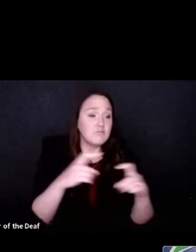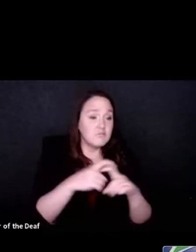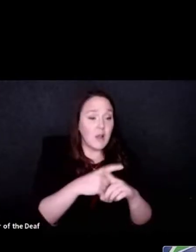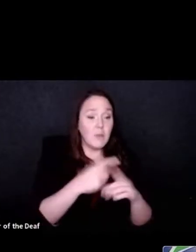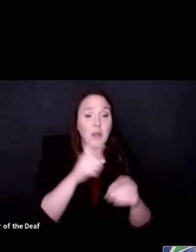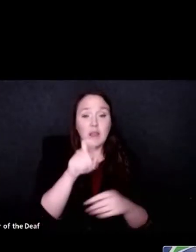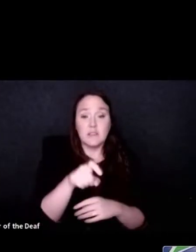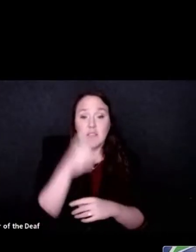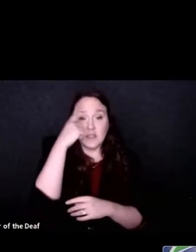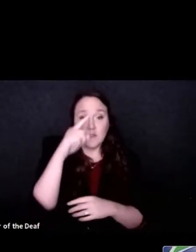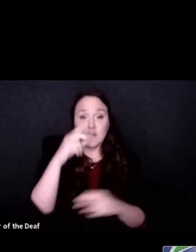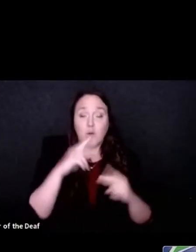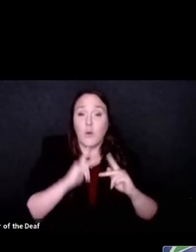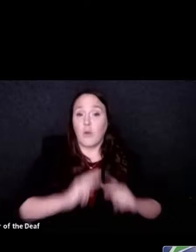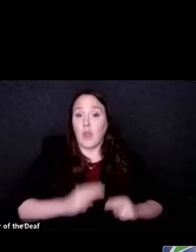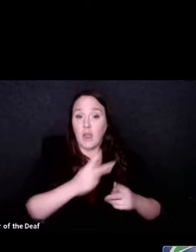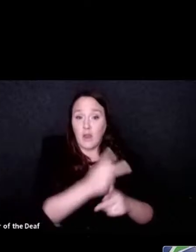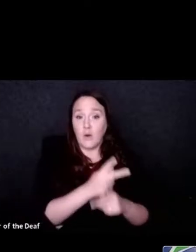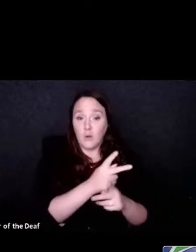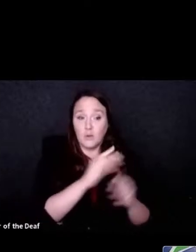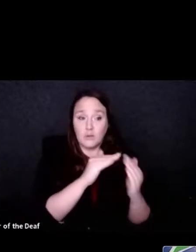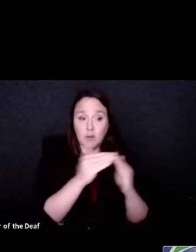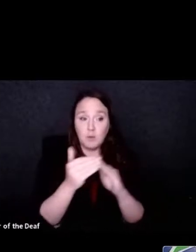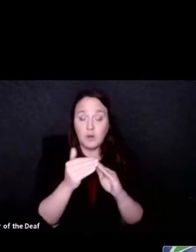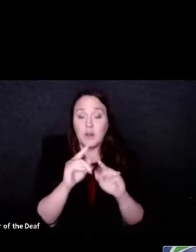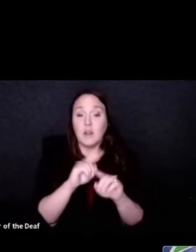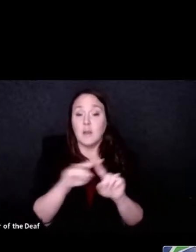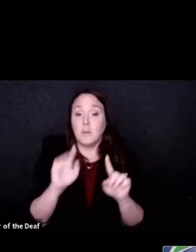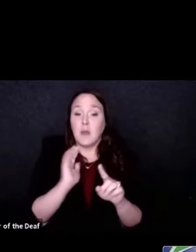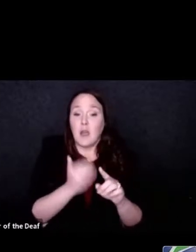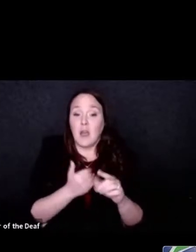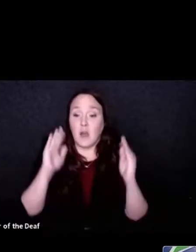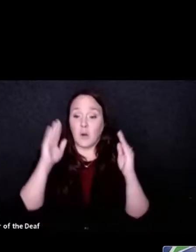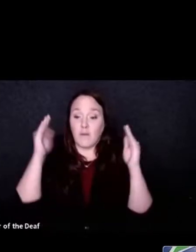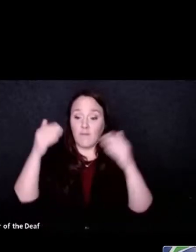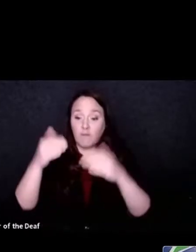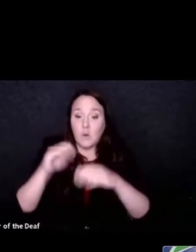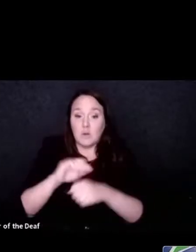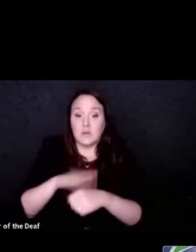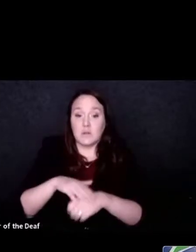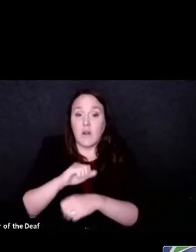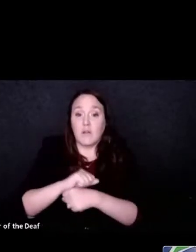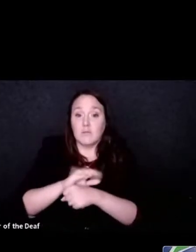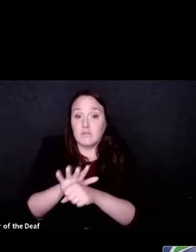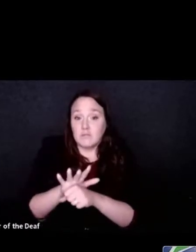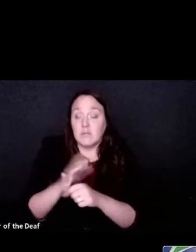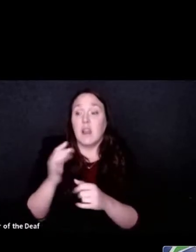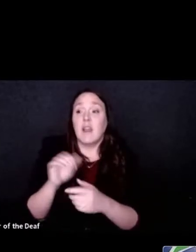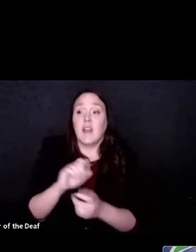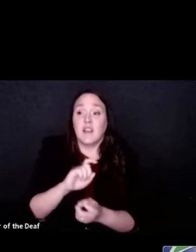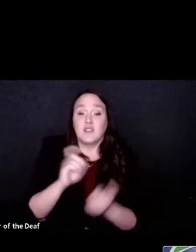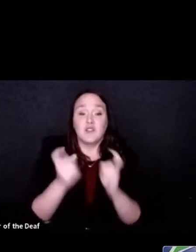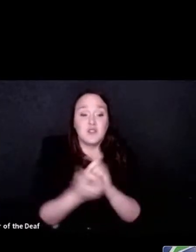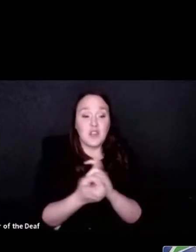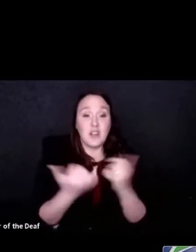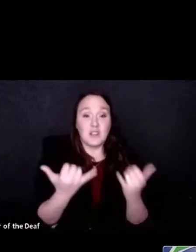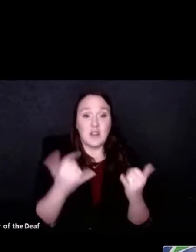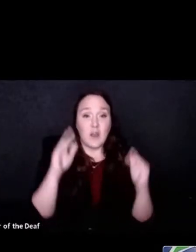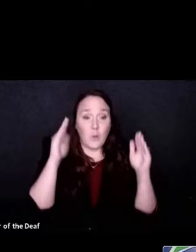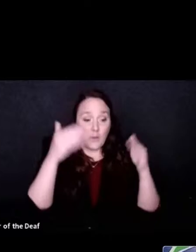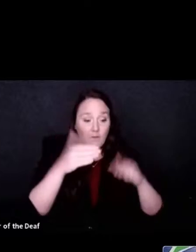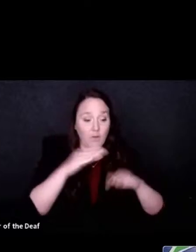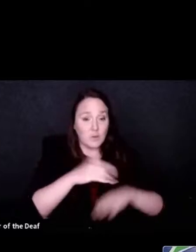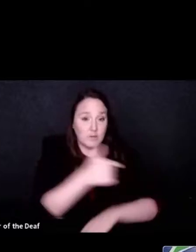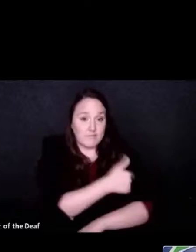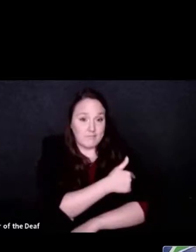of our healthcare community, part of our focus related to COVID-19 has shifted to vaccination. Again, the Knox County Health Department has been